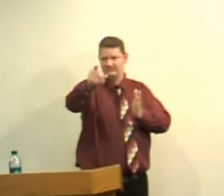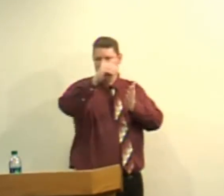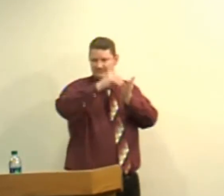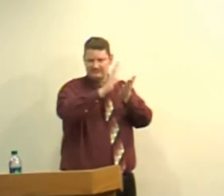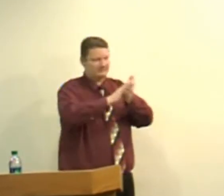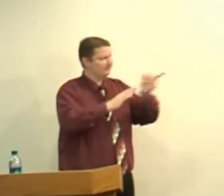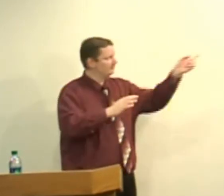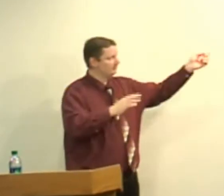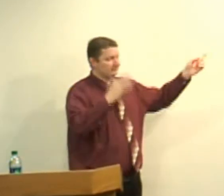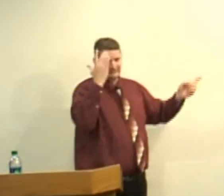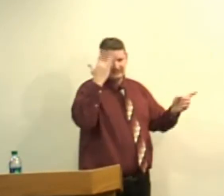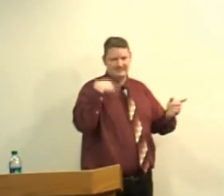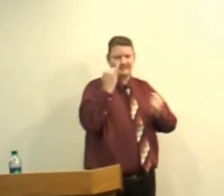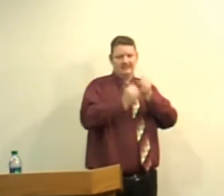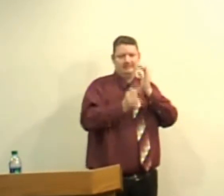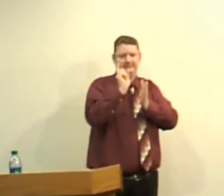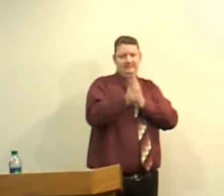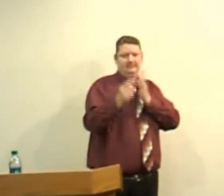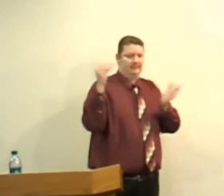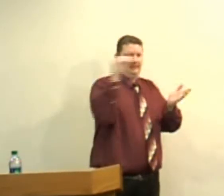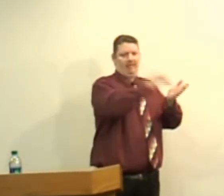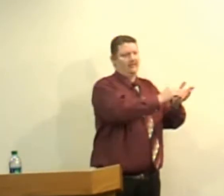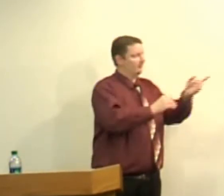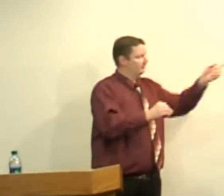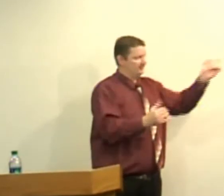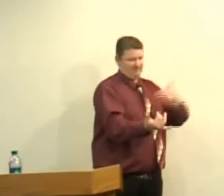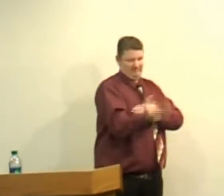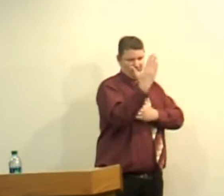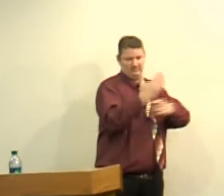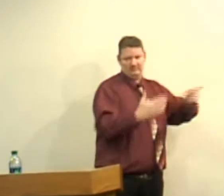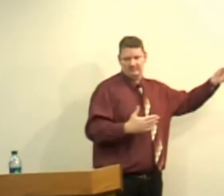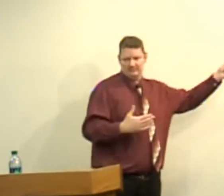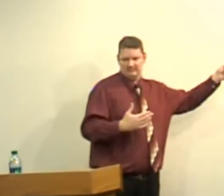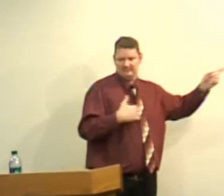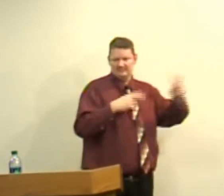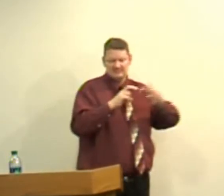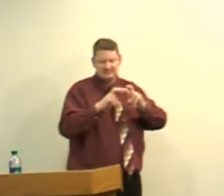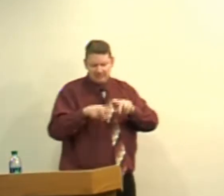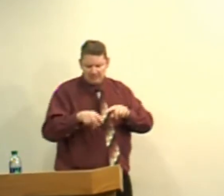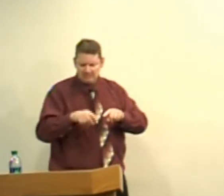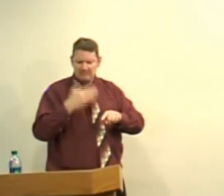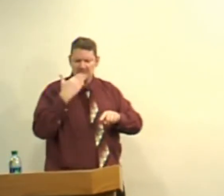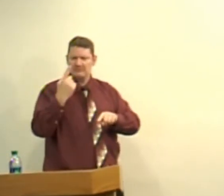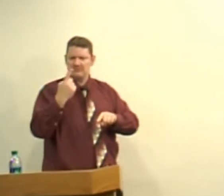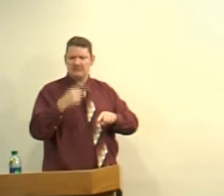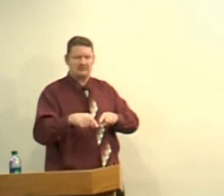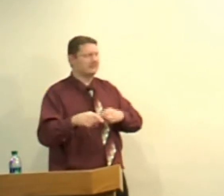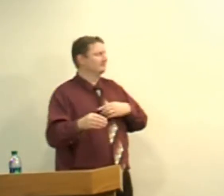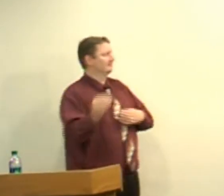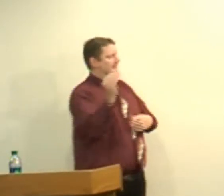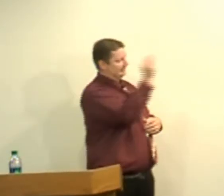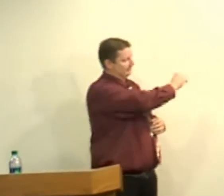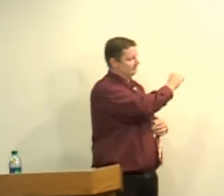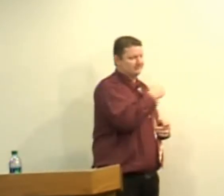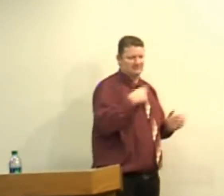I encourage you to look at this. I found this this morning, and I added it.